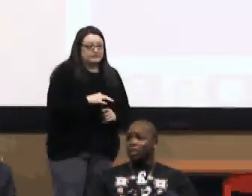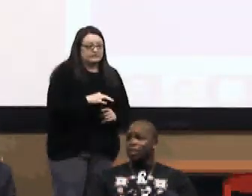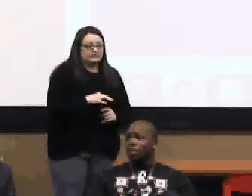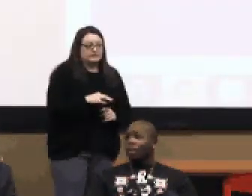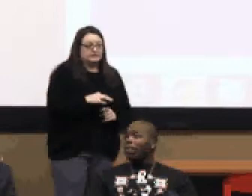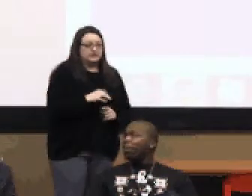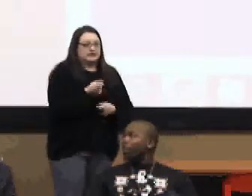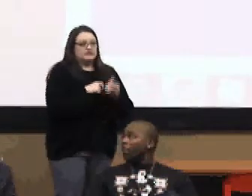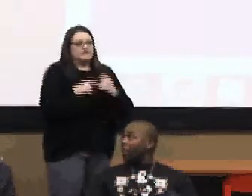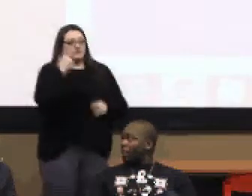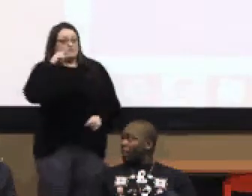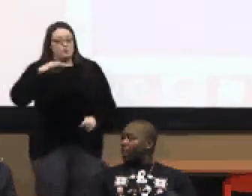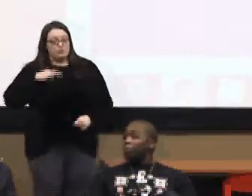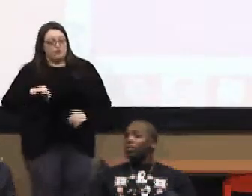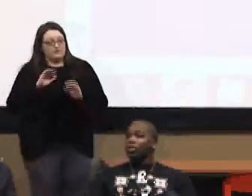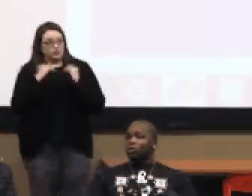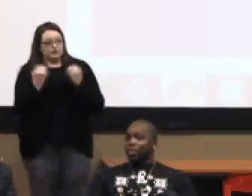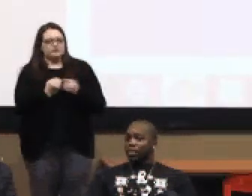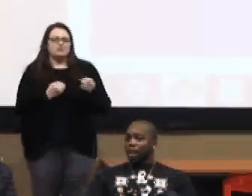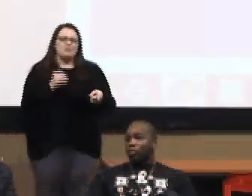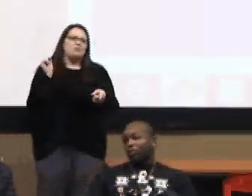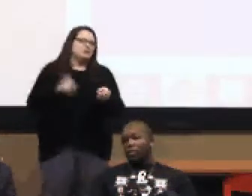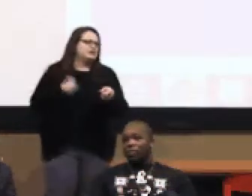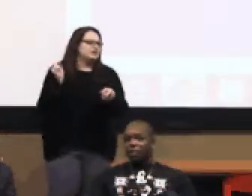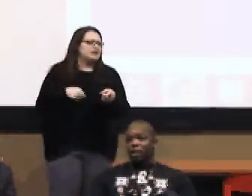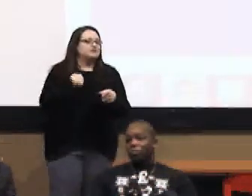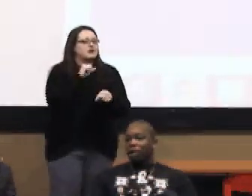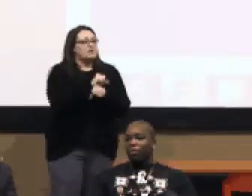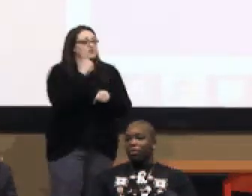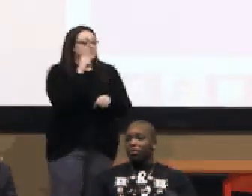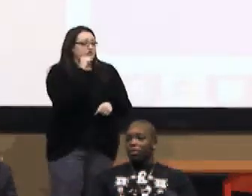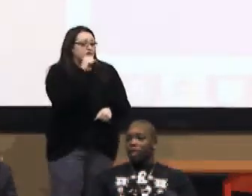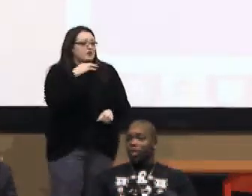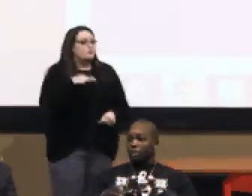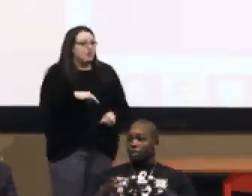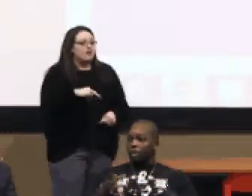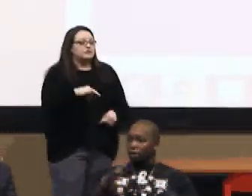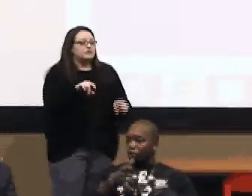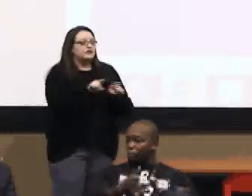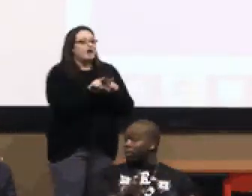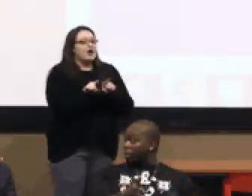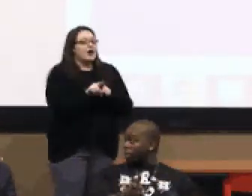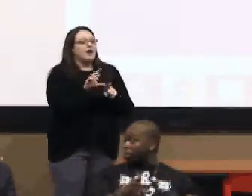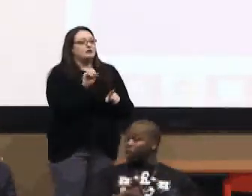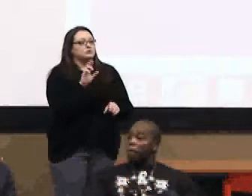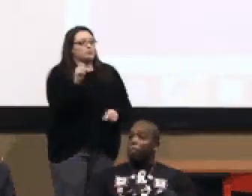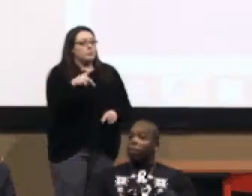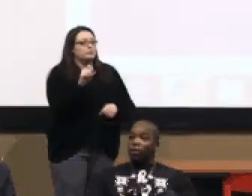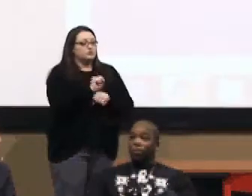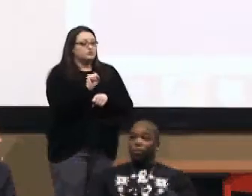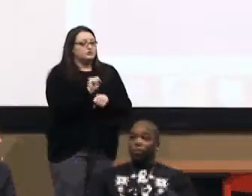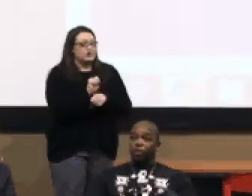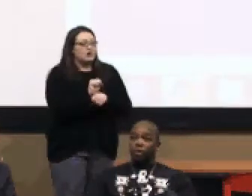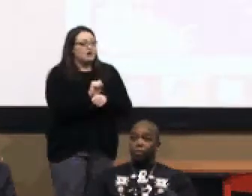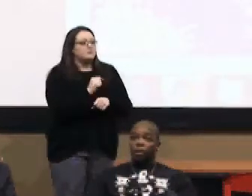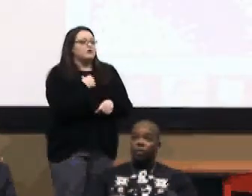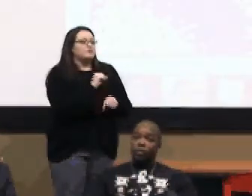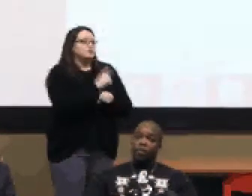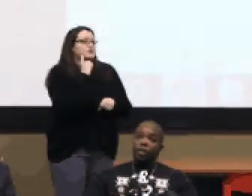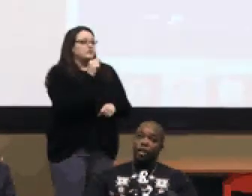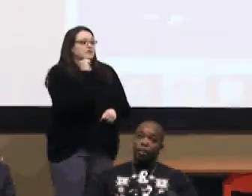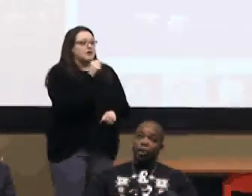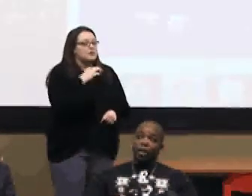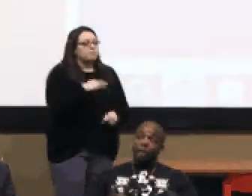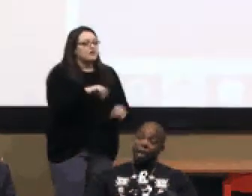to for-profit organization? Absolutely. I've worked for a nonprofit as a corporate job. I've worked for a